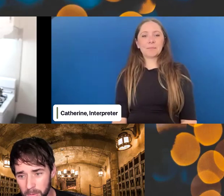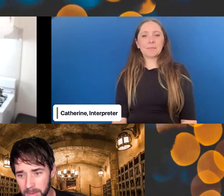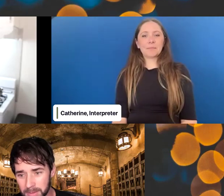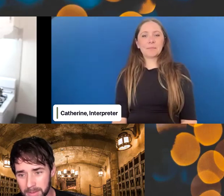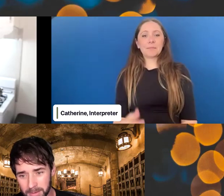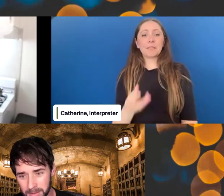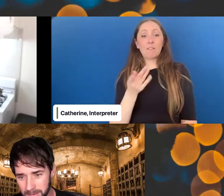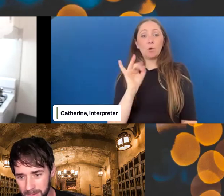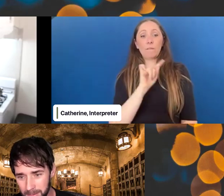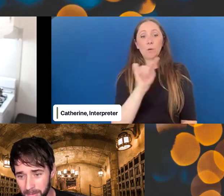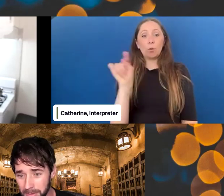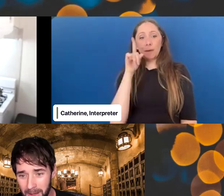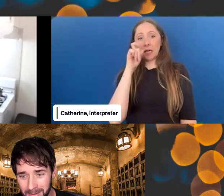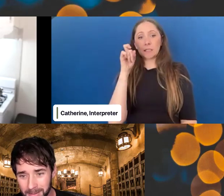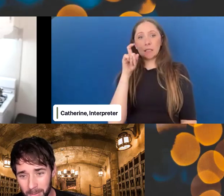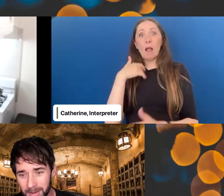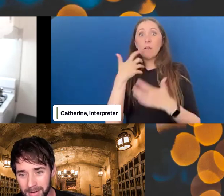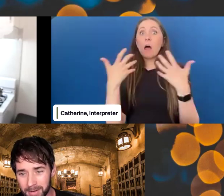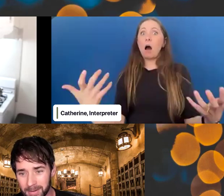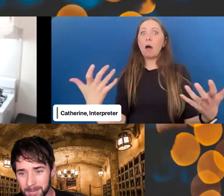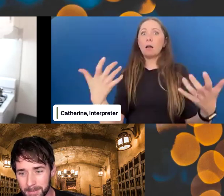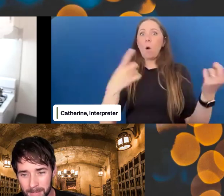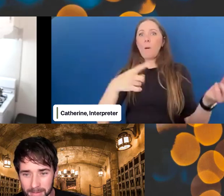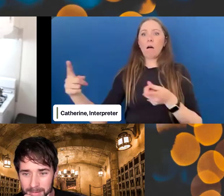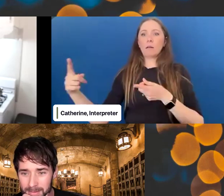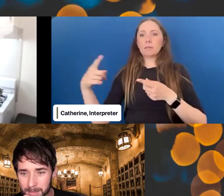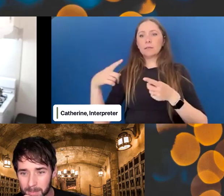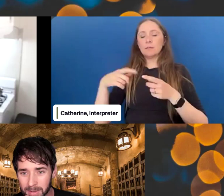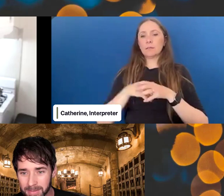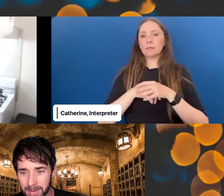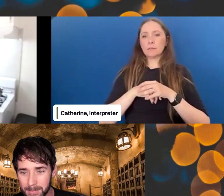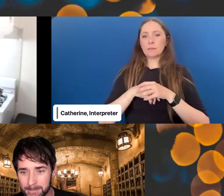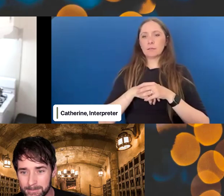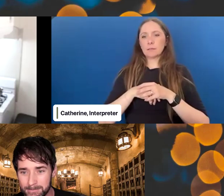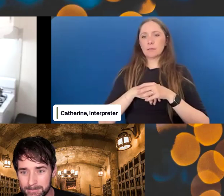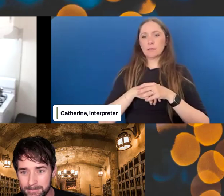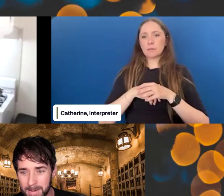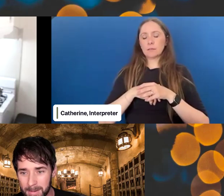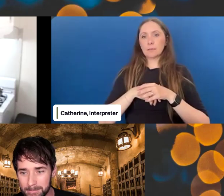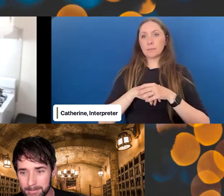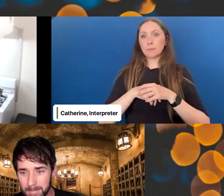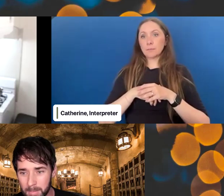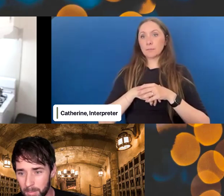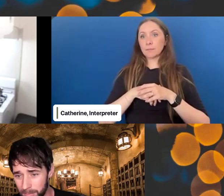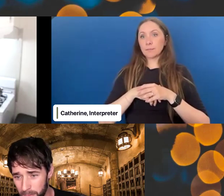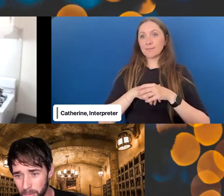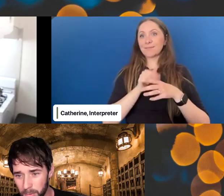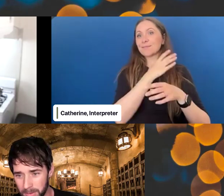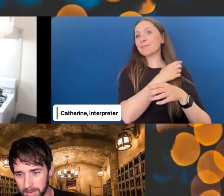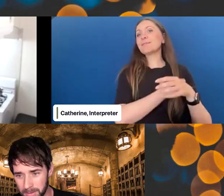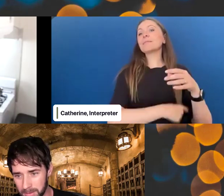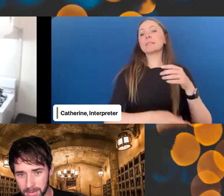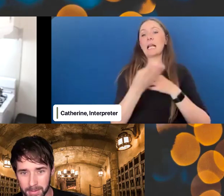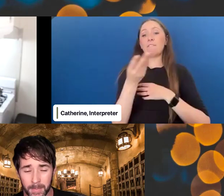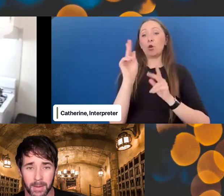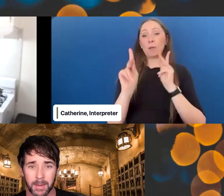few of you because we have a lot going on here. But yeah, I'm gonna bring a few of you